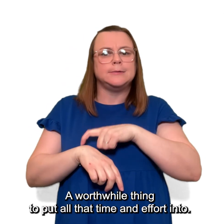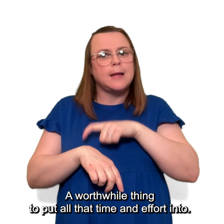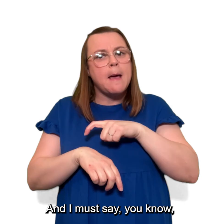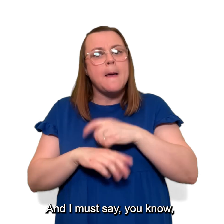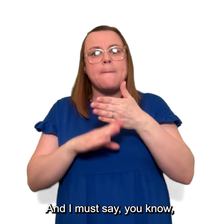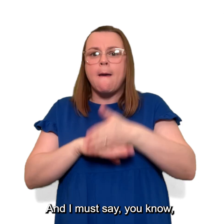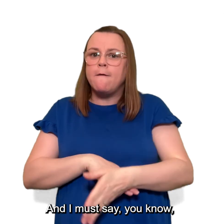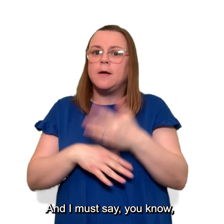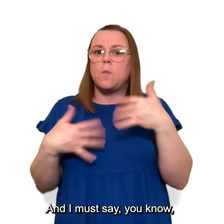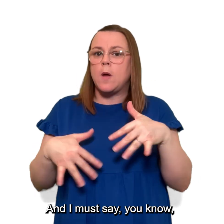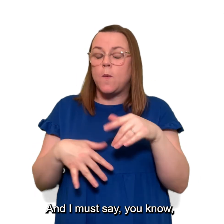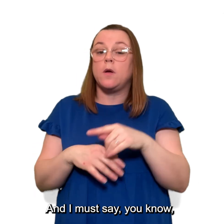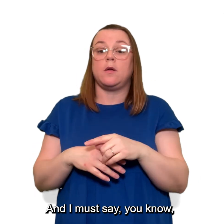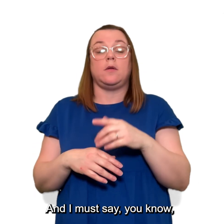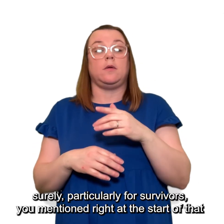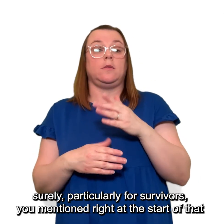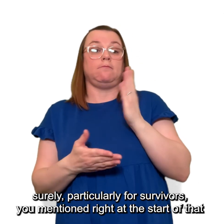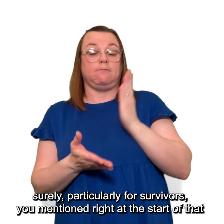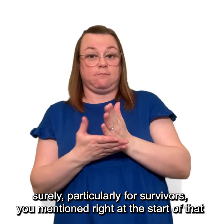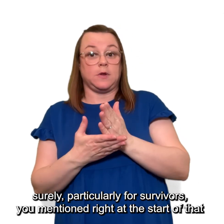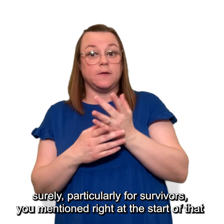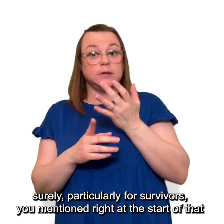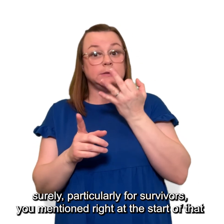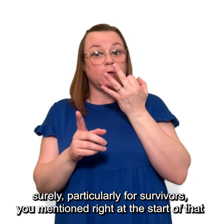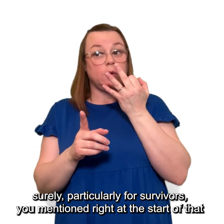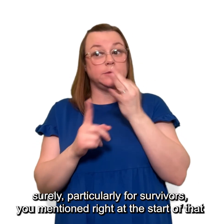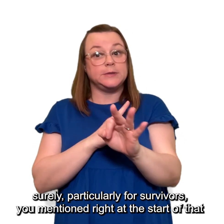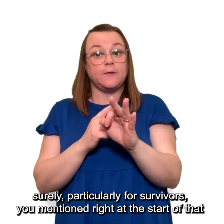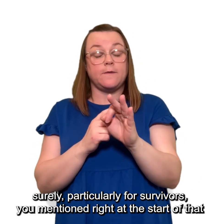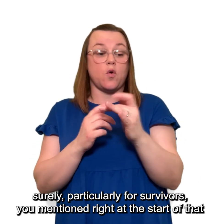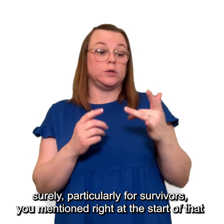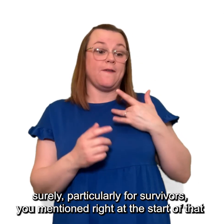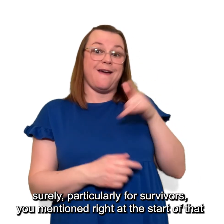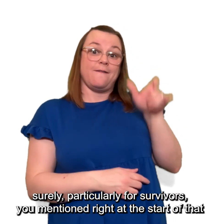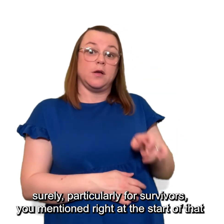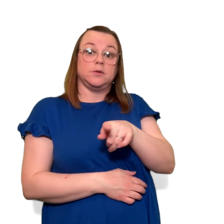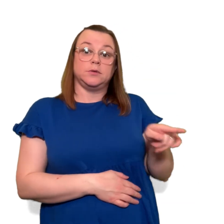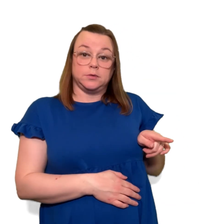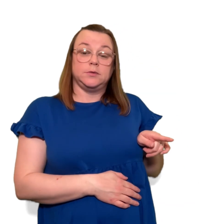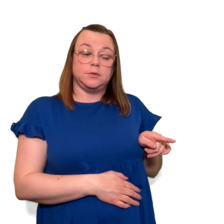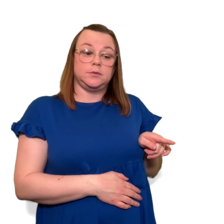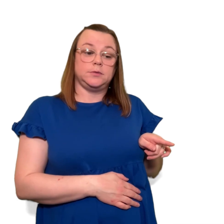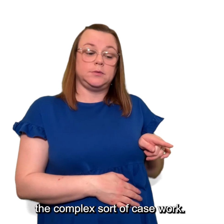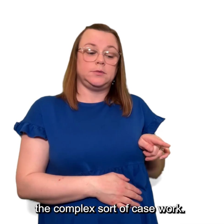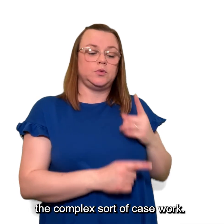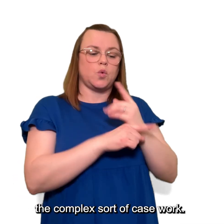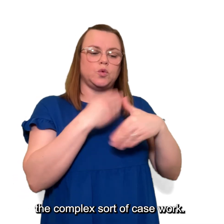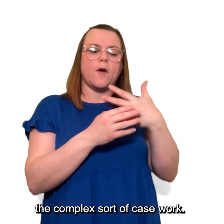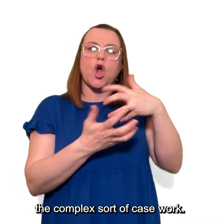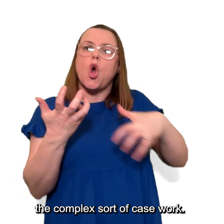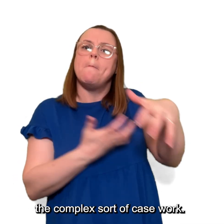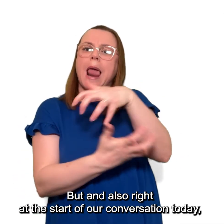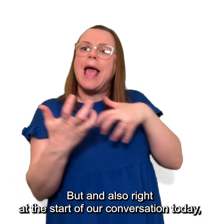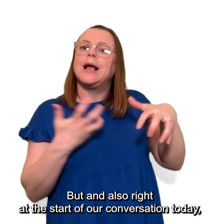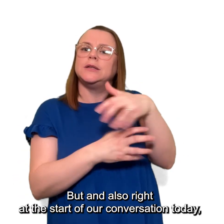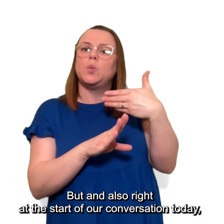effort into. And I must say, surely particularly for survivors, you mentioned right at the start of that the complex